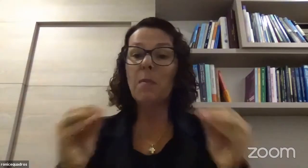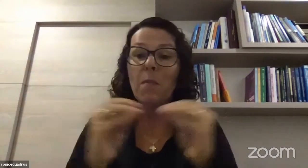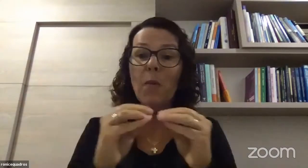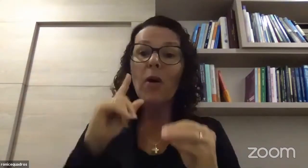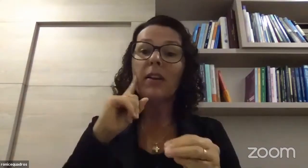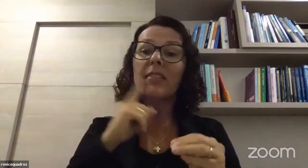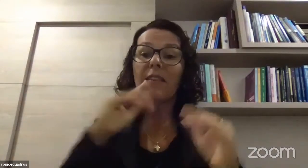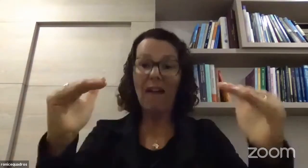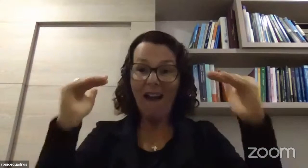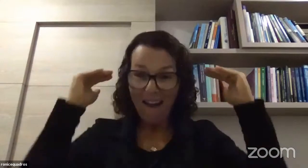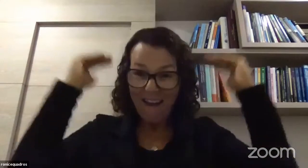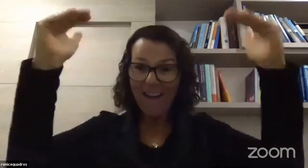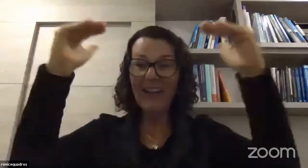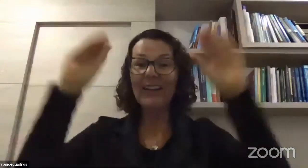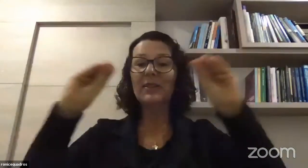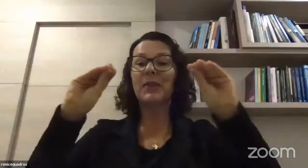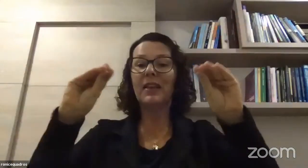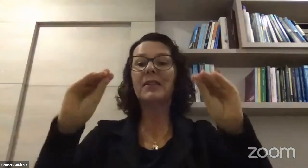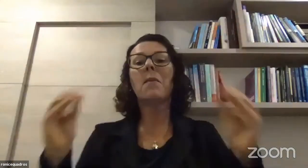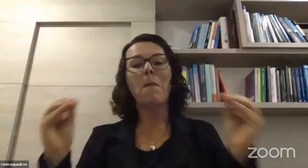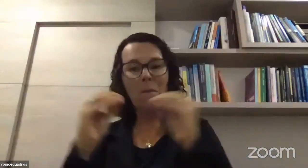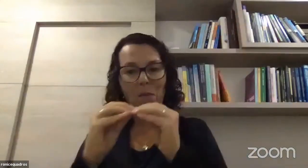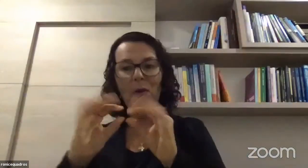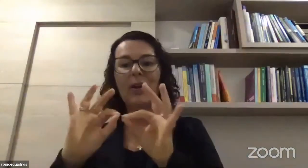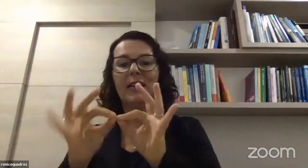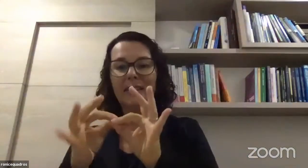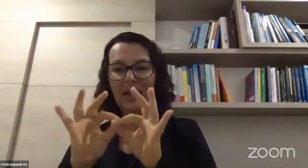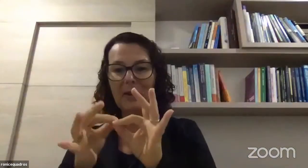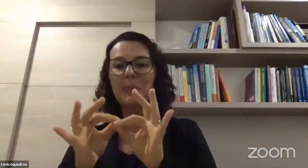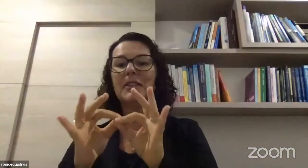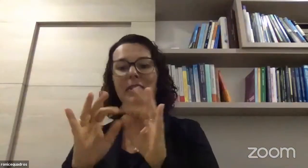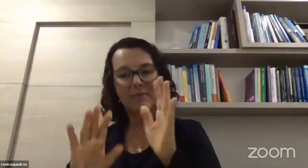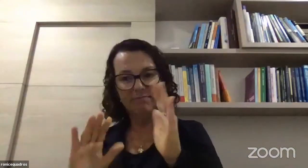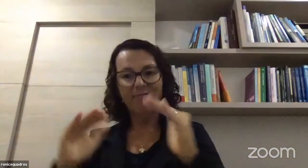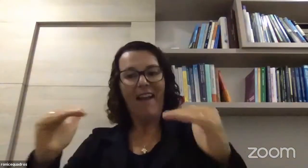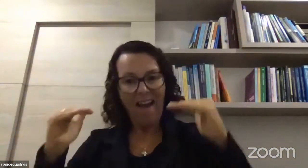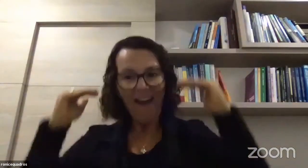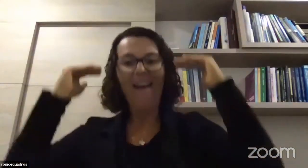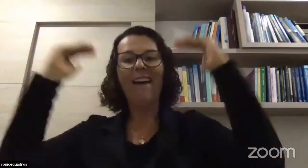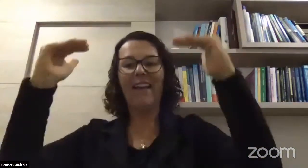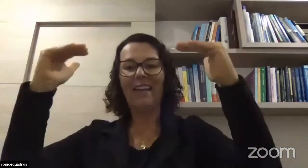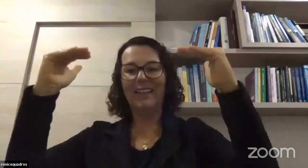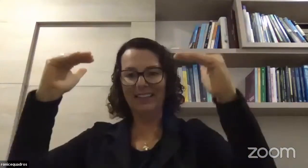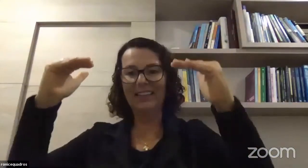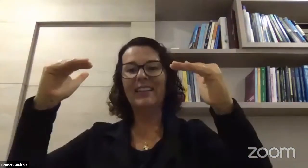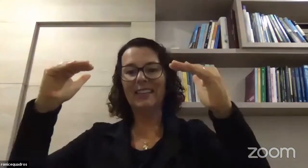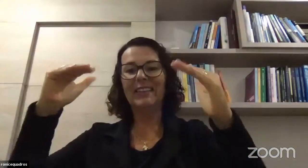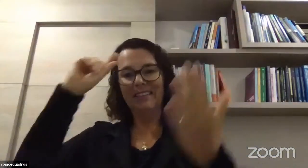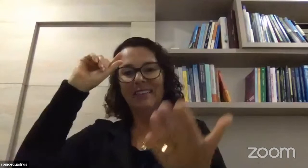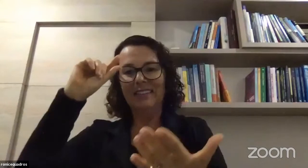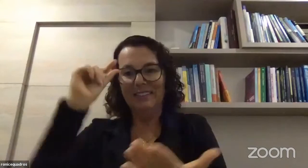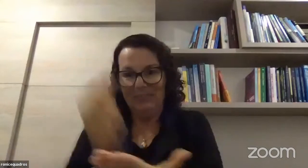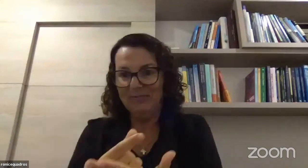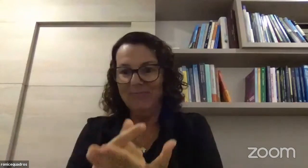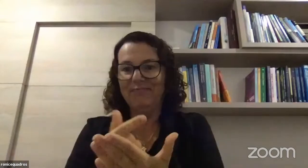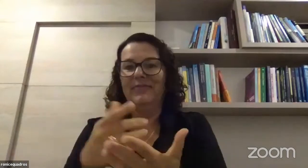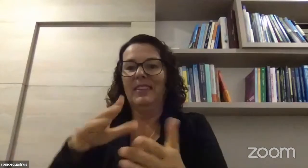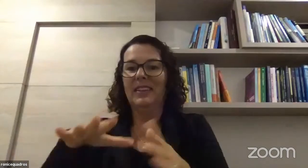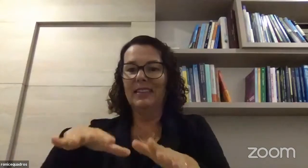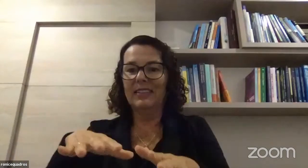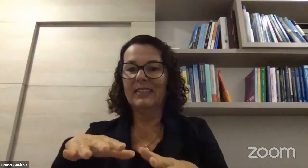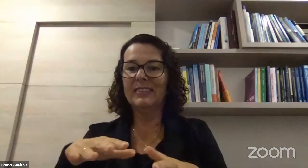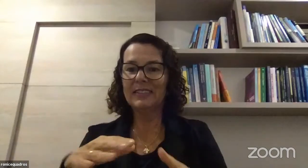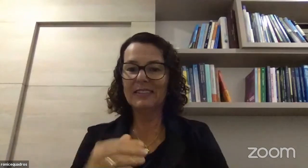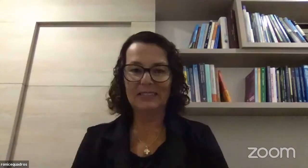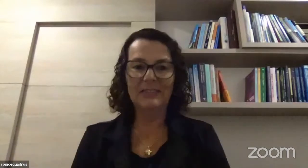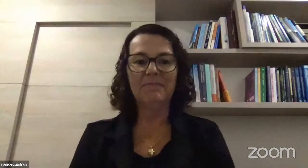more interpreters, then it means more deaf in higher education and